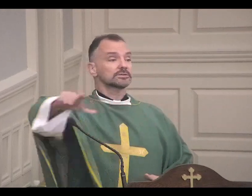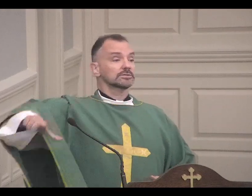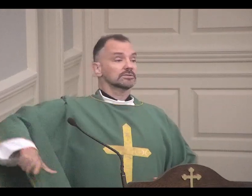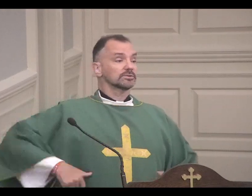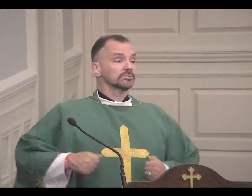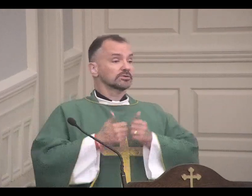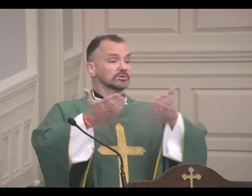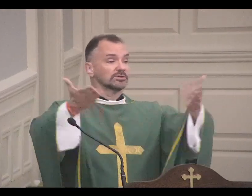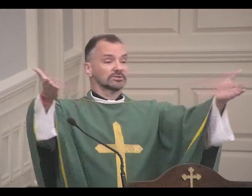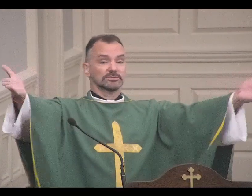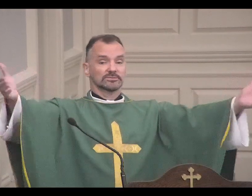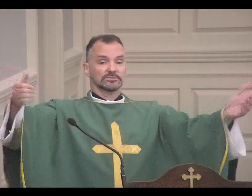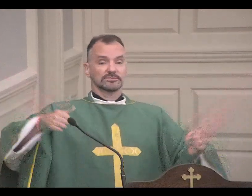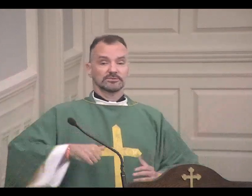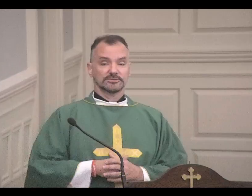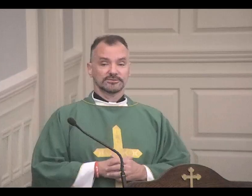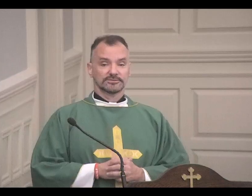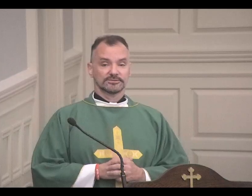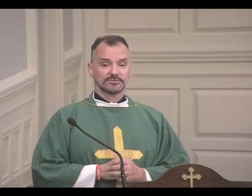The Lord be with you.